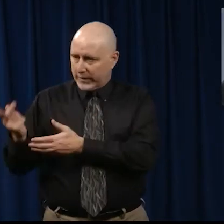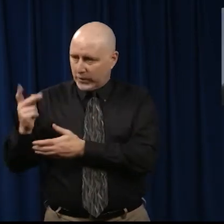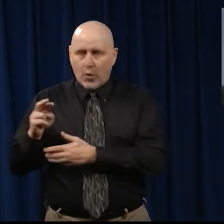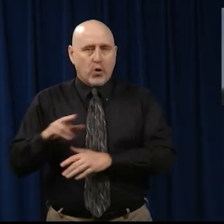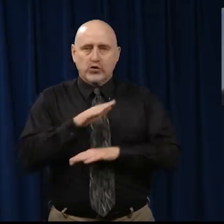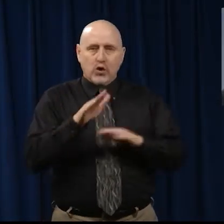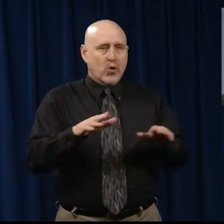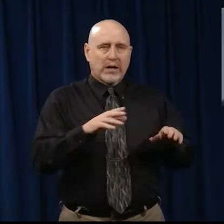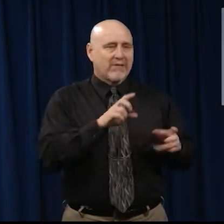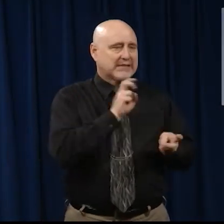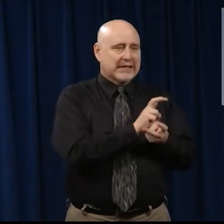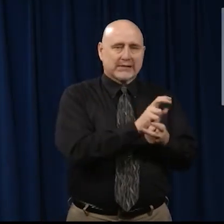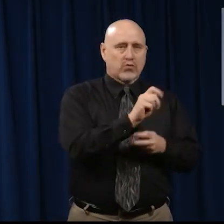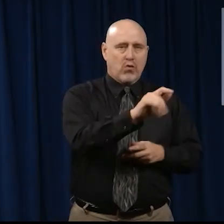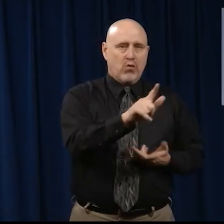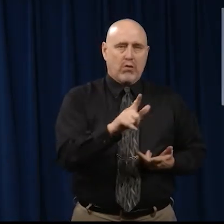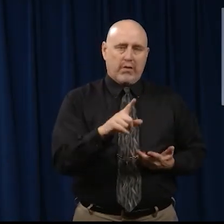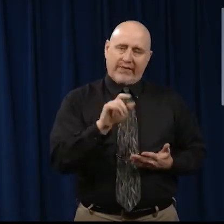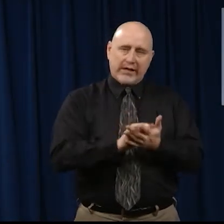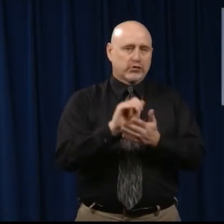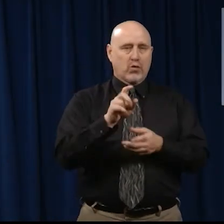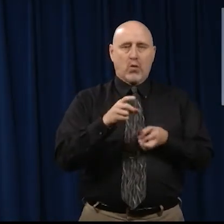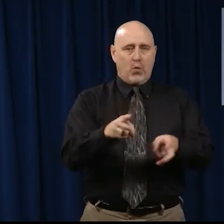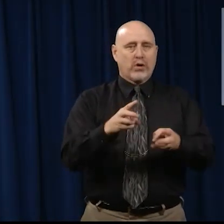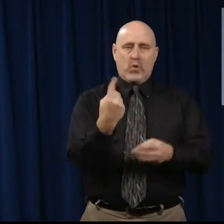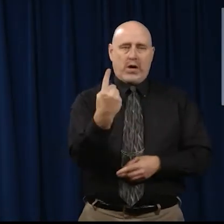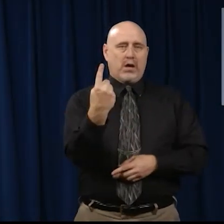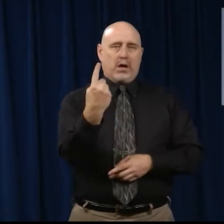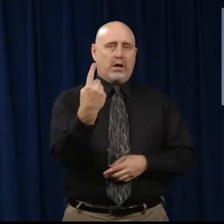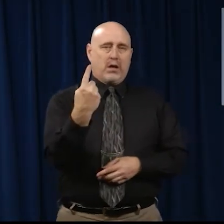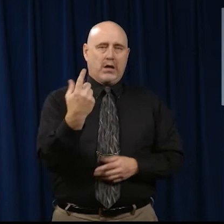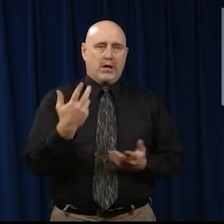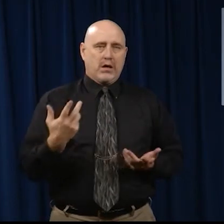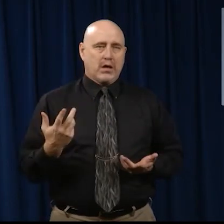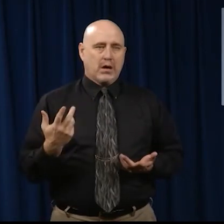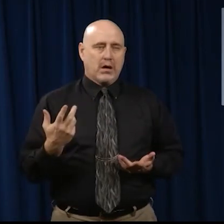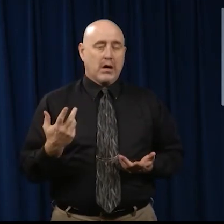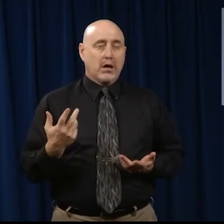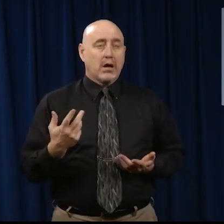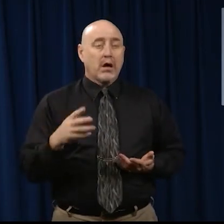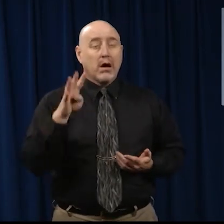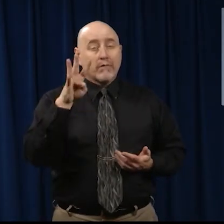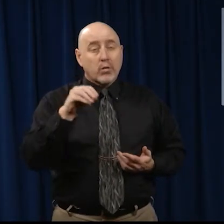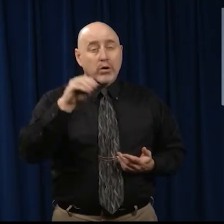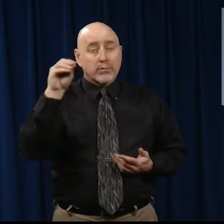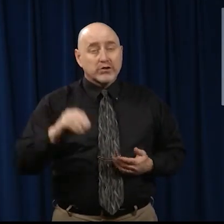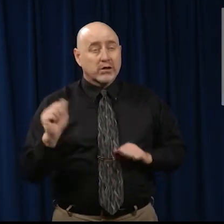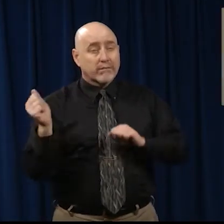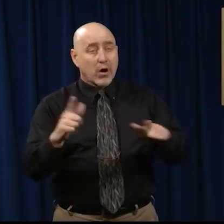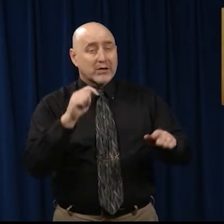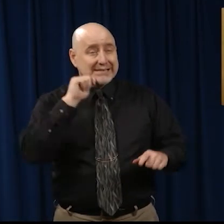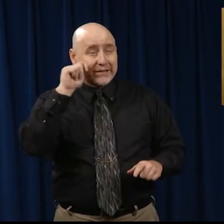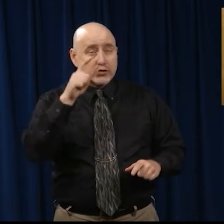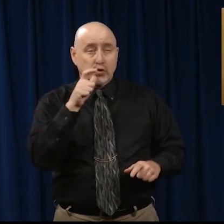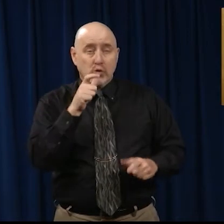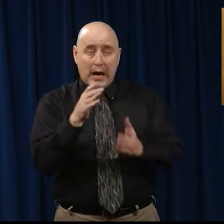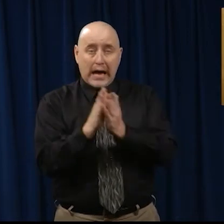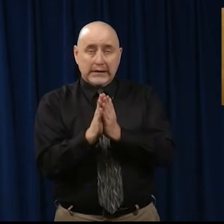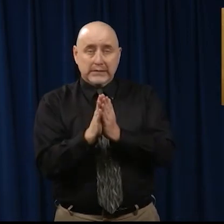married, or don't have intercourse at all. That's the only safe sex. Do you know that 40% of teenagers who were